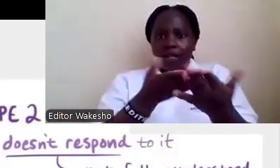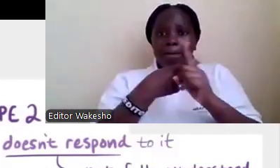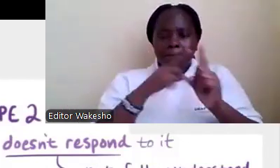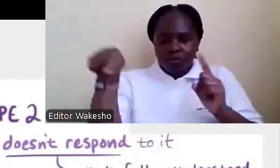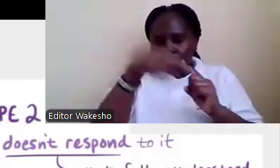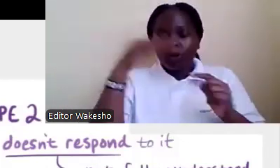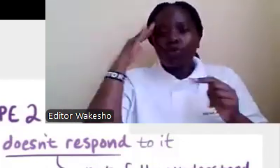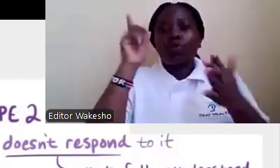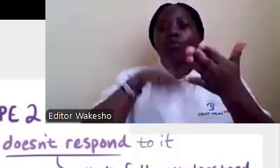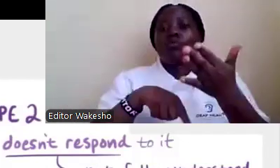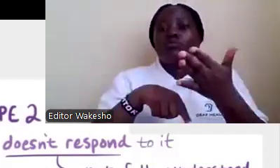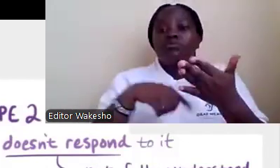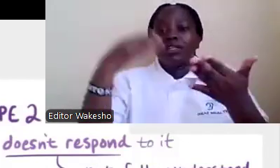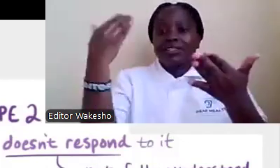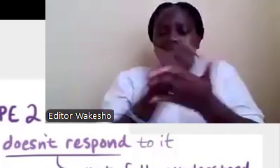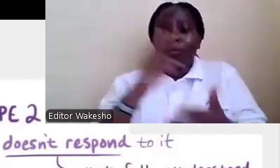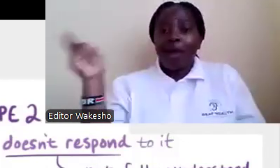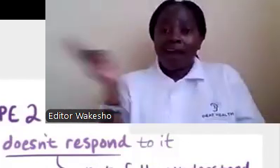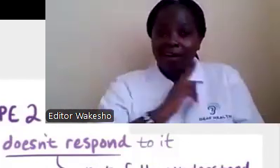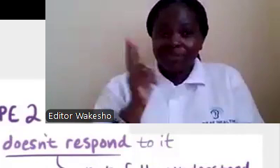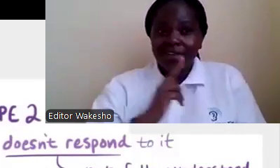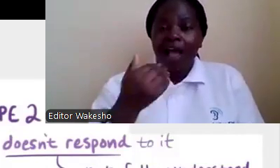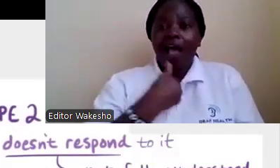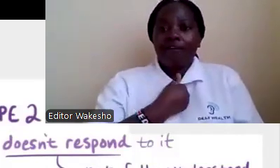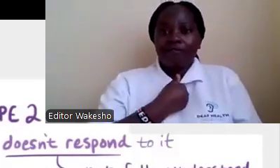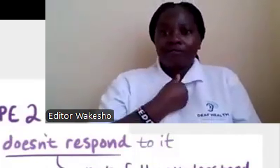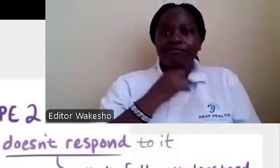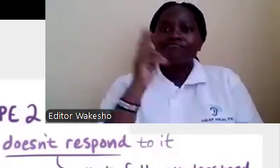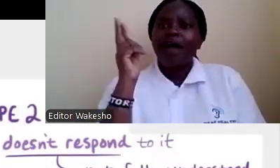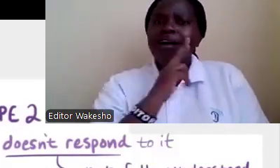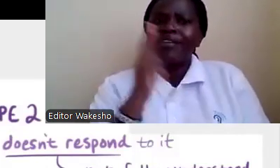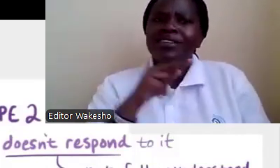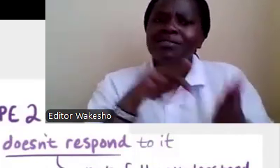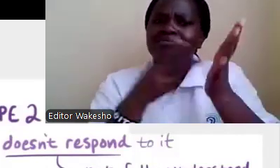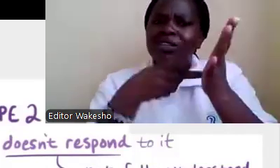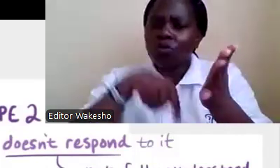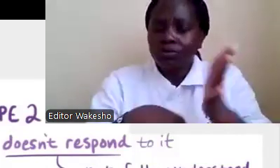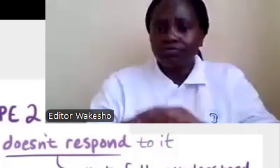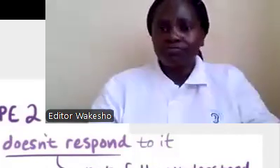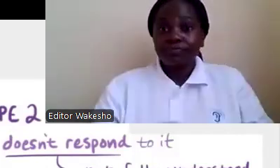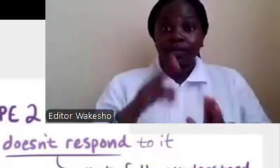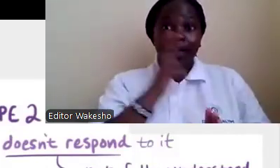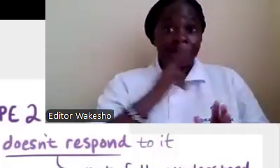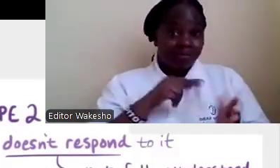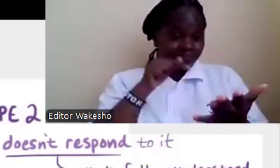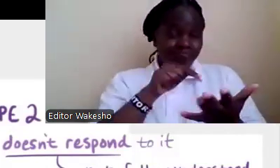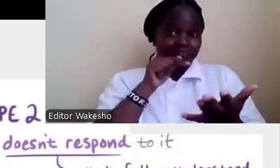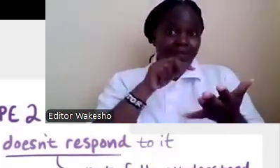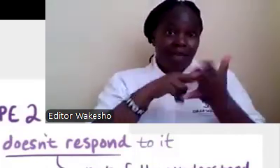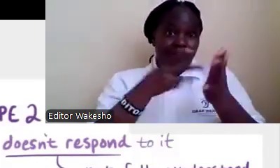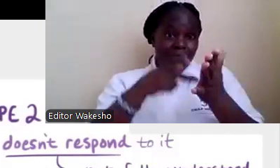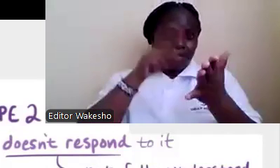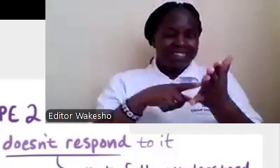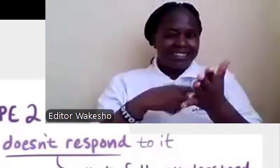there are some risk factors. What is a risk factor? A risk factor is a certain